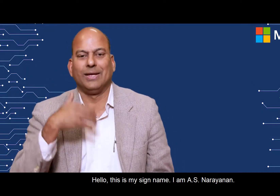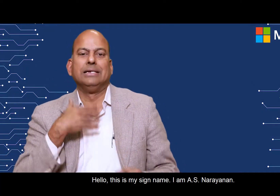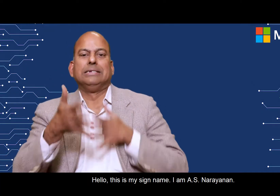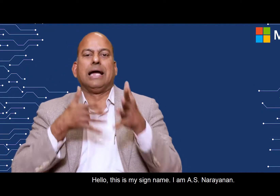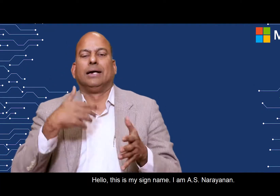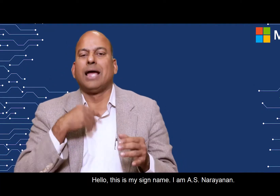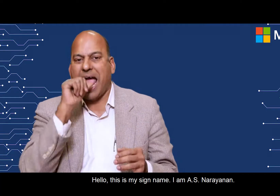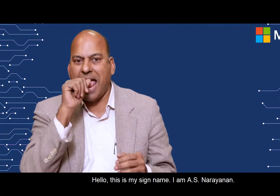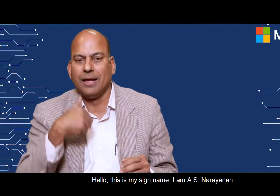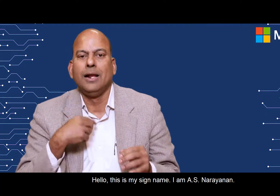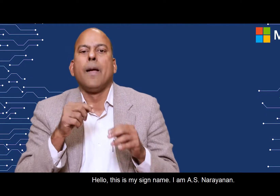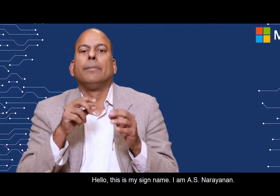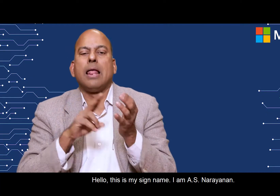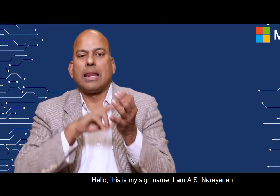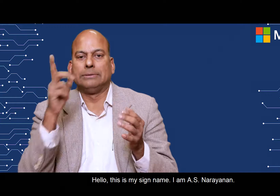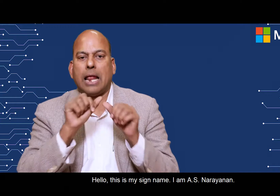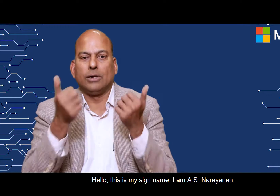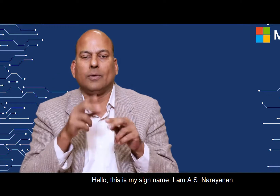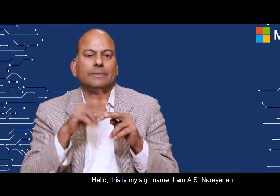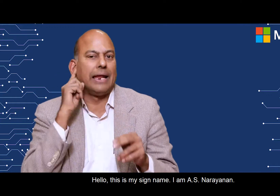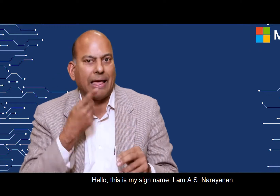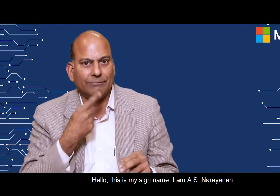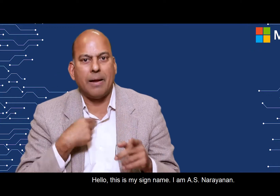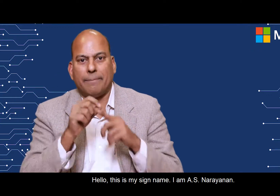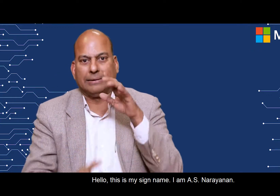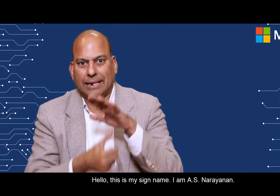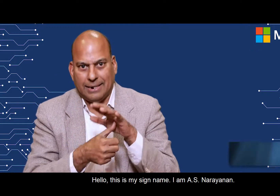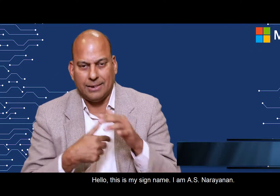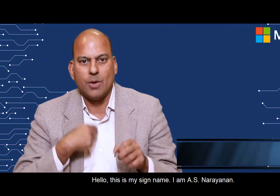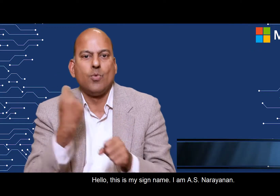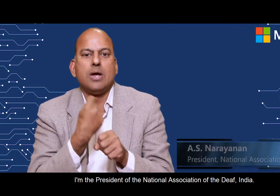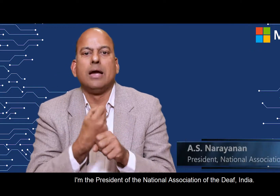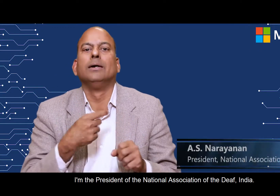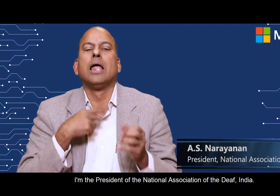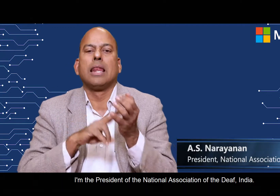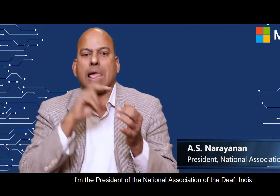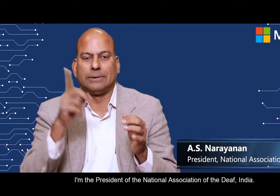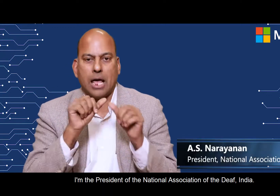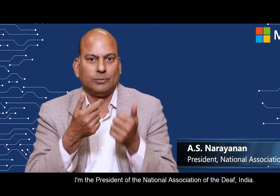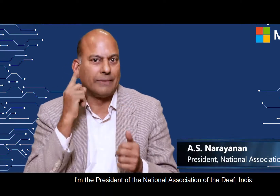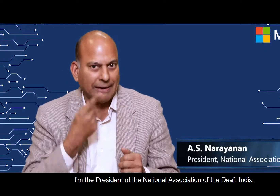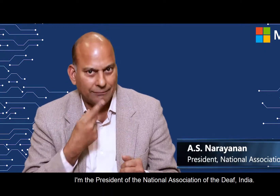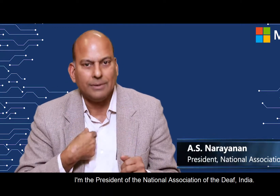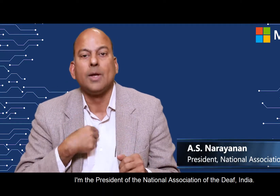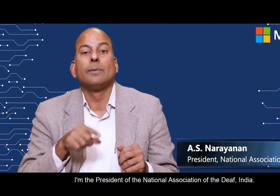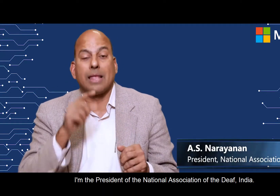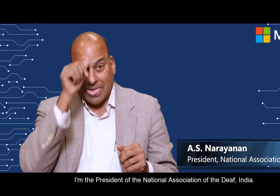Hello, this is my sign name. I am A.S. Narayanan. I am the president of the National Association of the Deaf